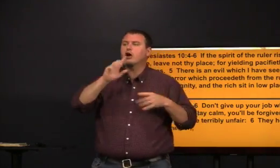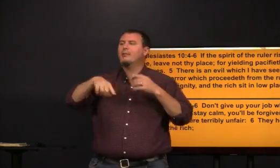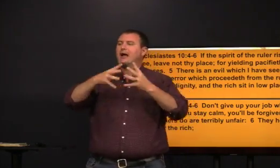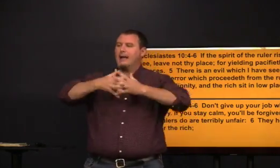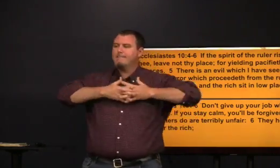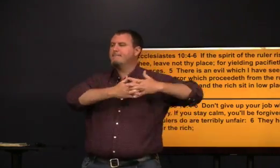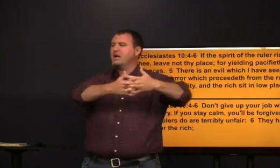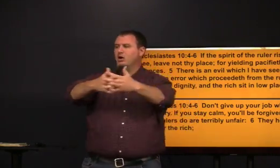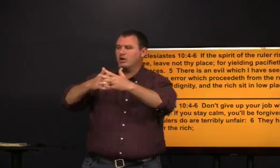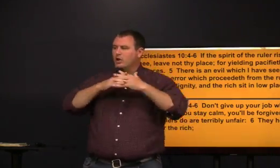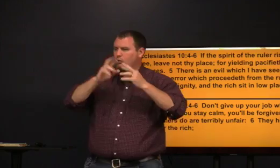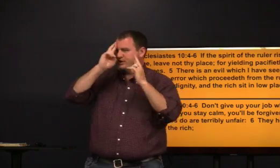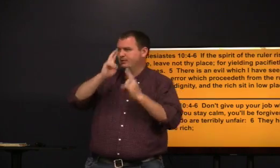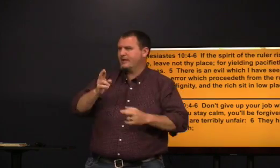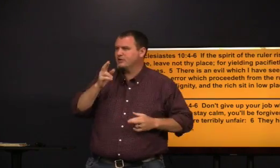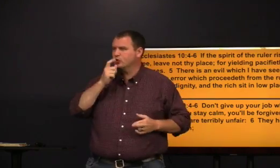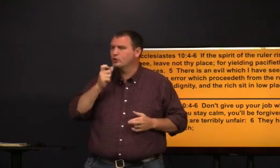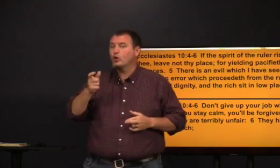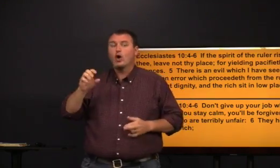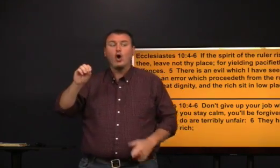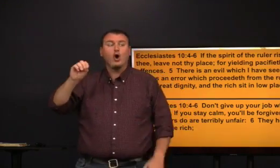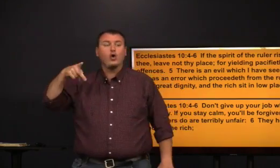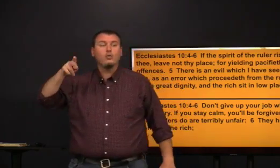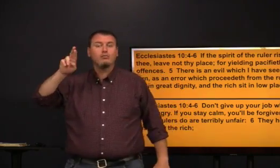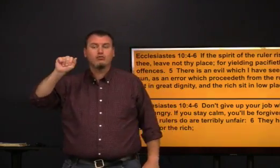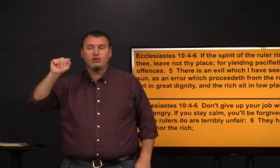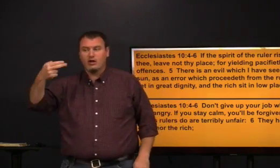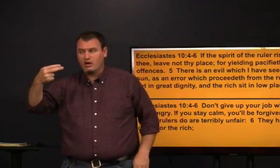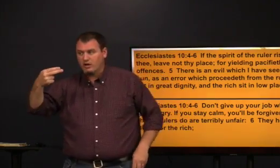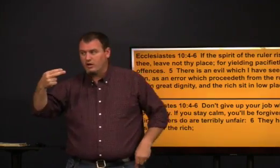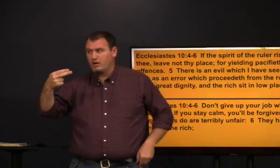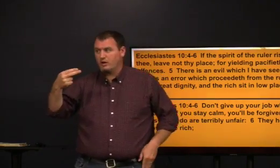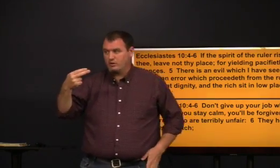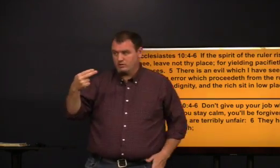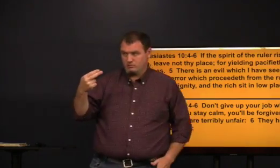talking about America respects who? Oprah.